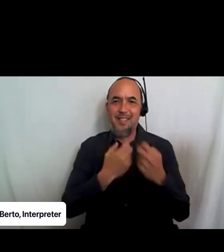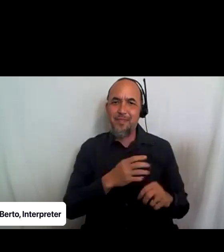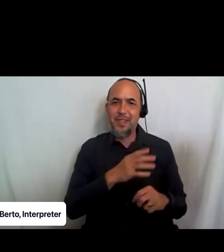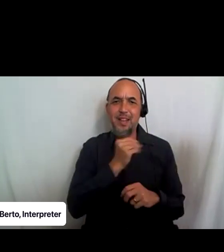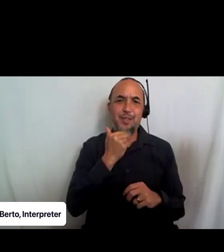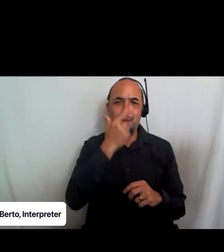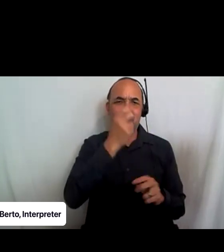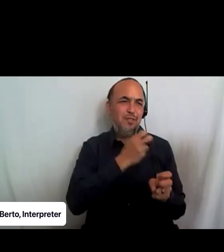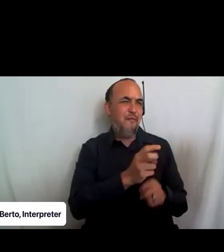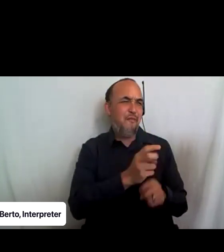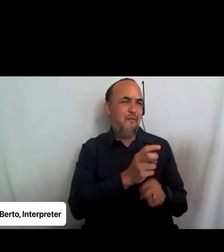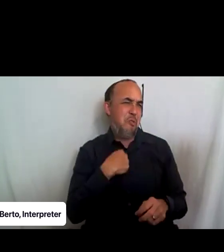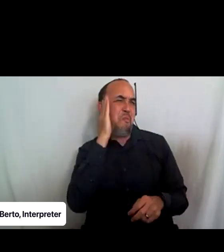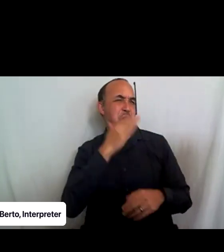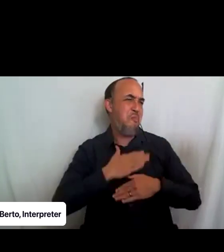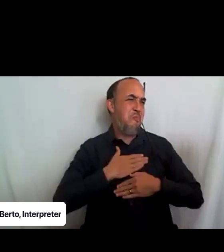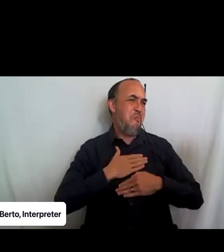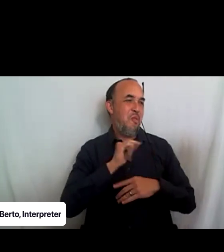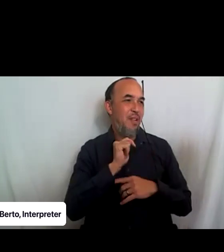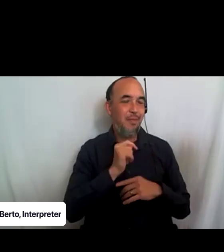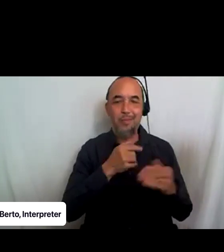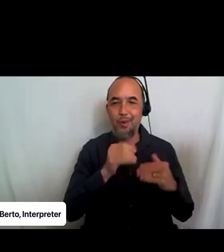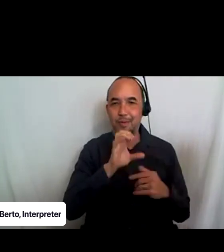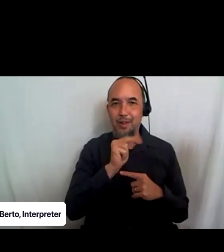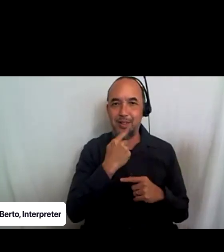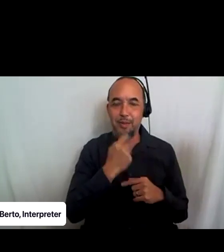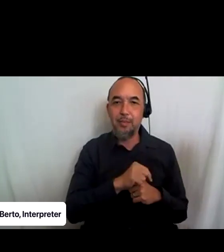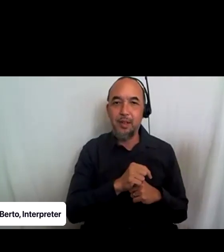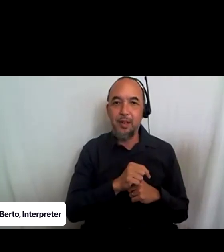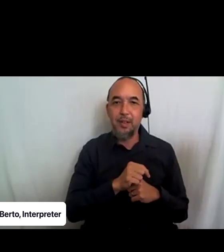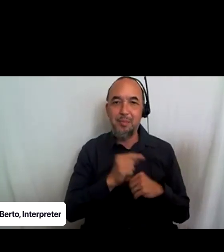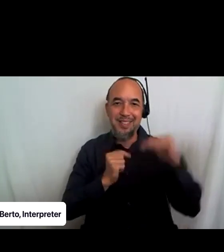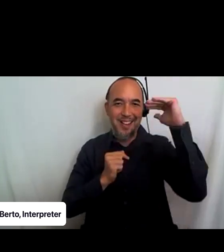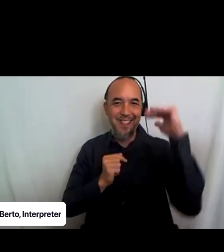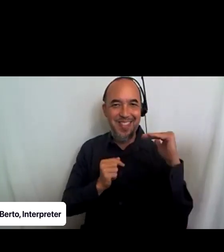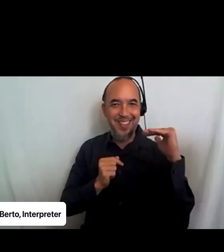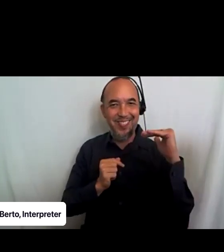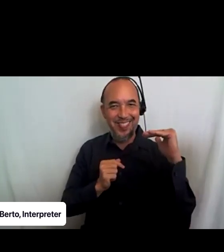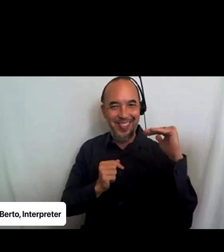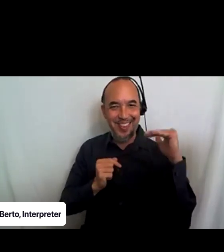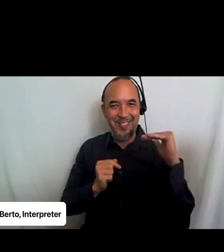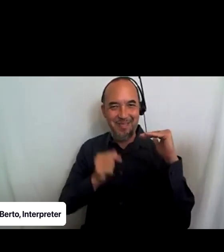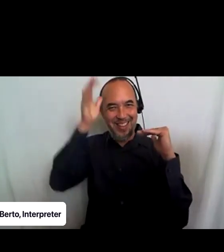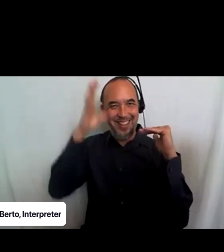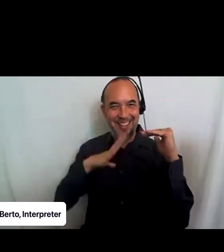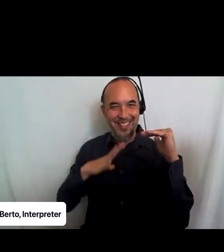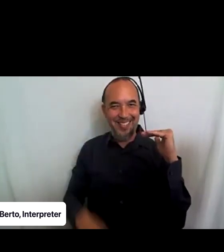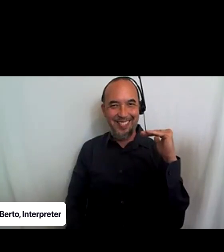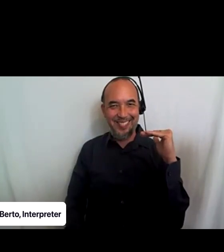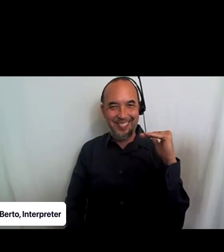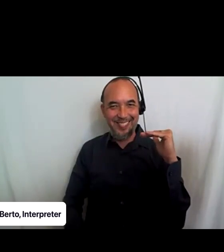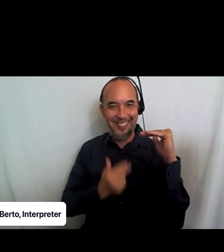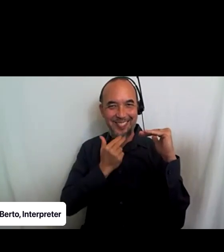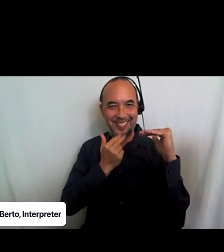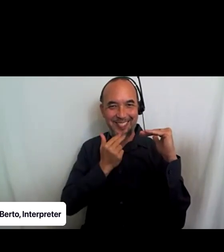gonna enjoy it," or whatever Khan says, and he's like this little man, size